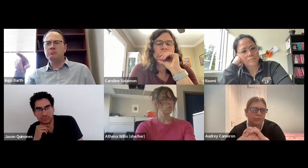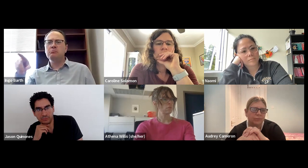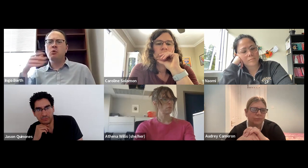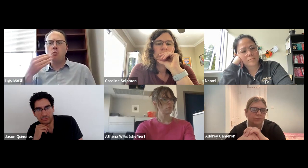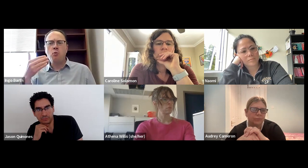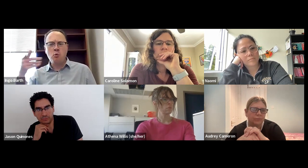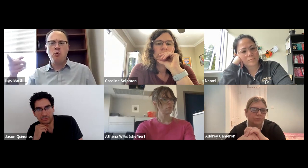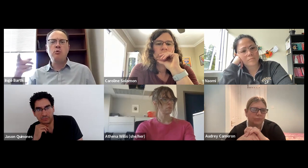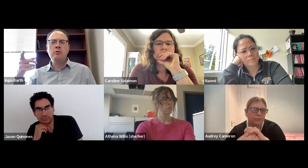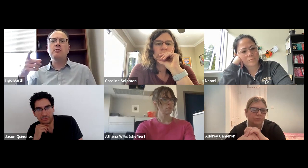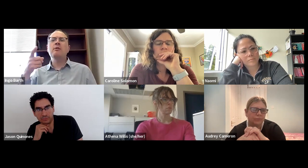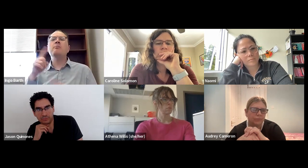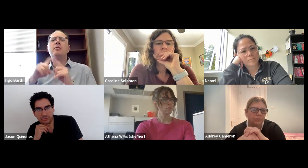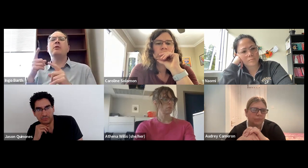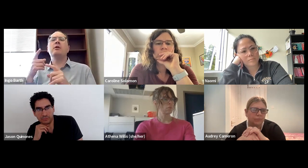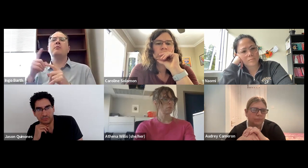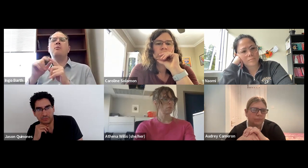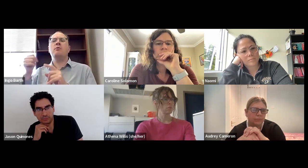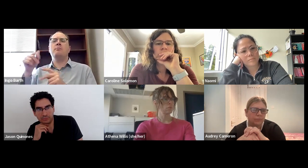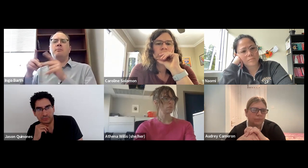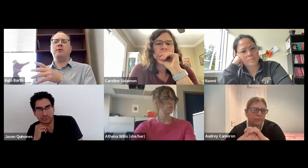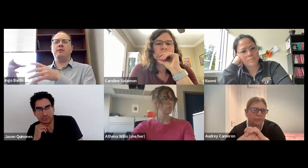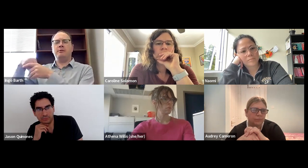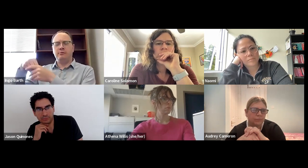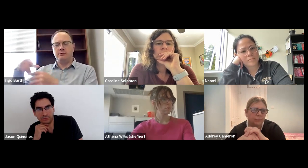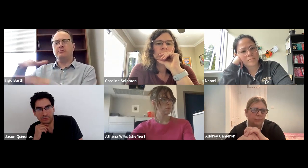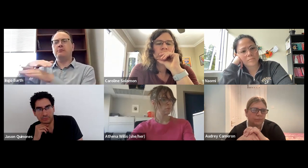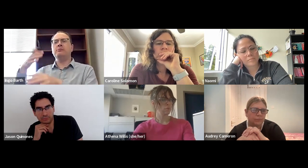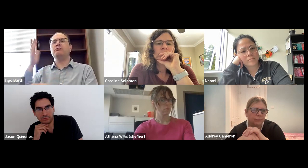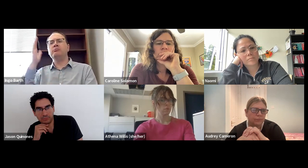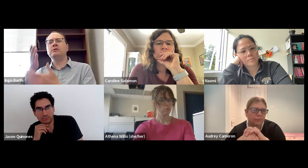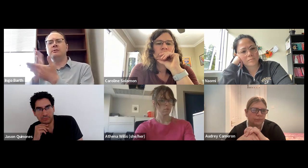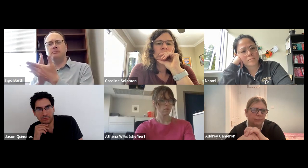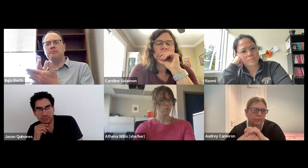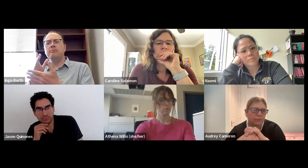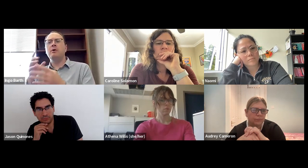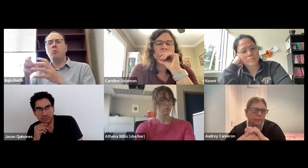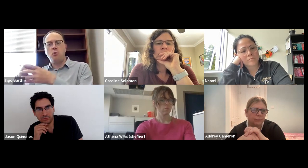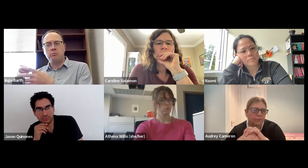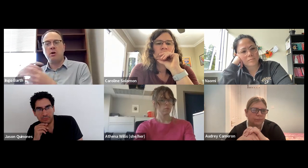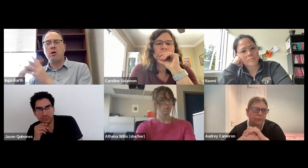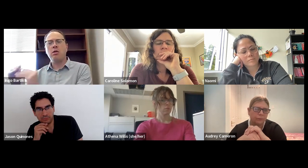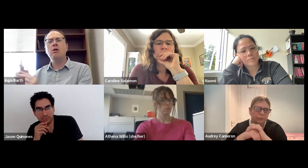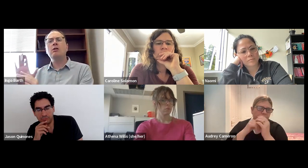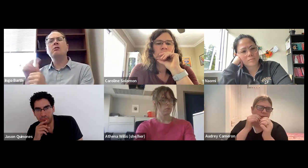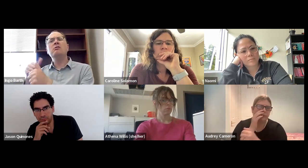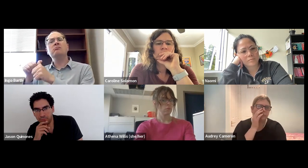conversations before, after, you know, the conference, and really start to establish a dialogue and a rapport with another, and then be able